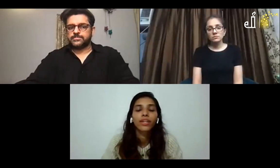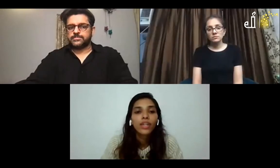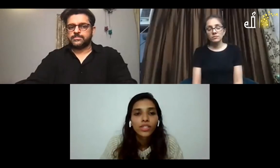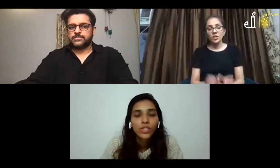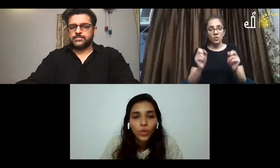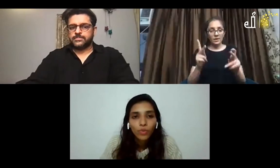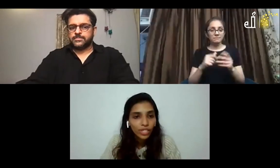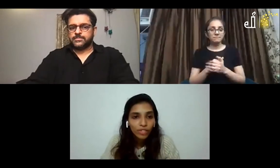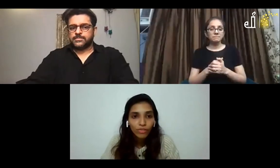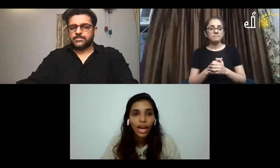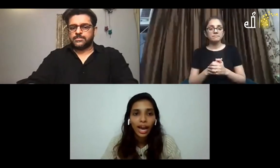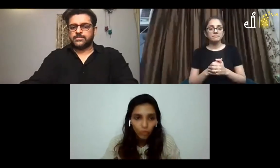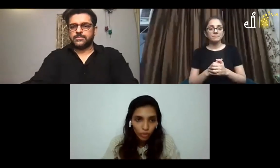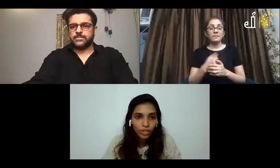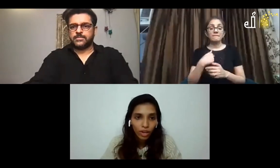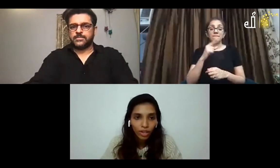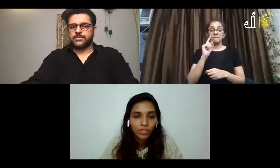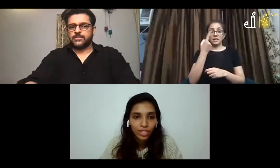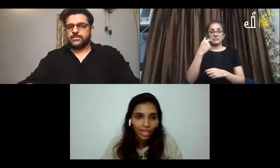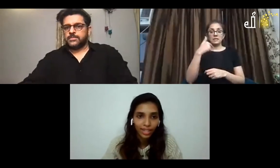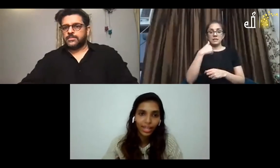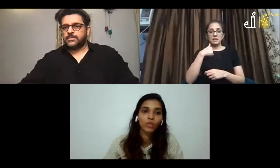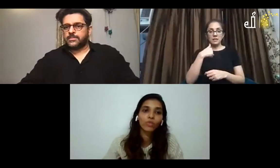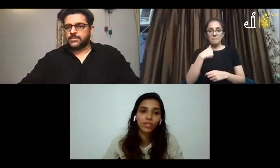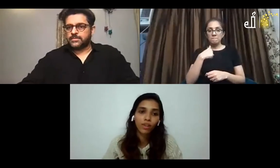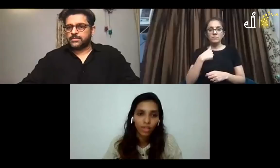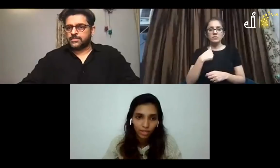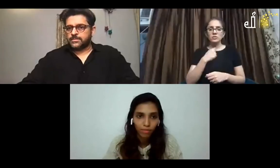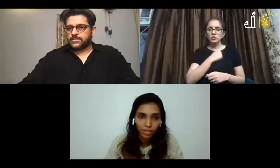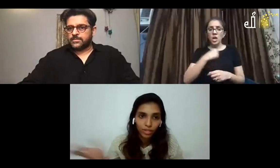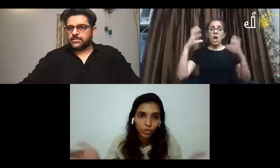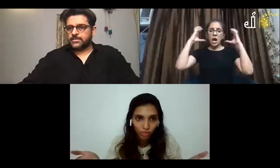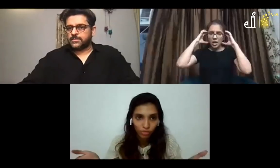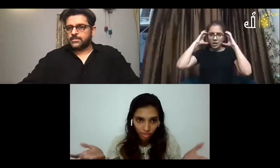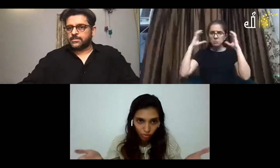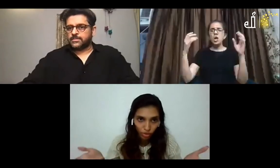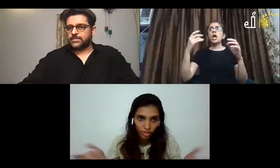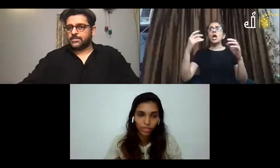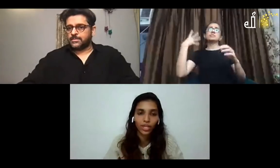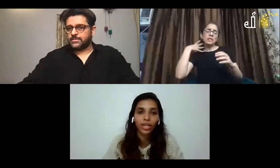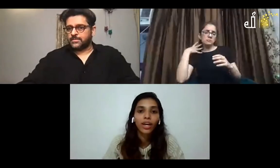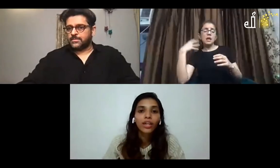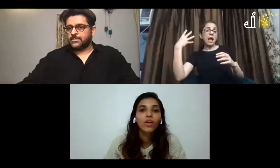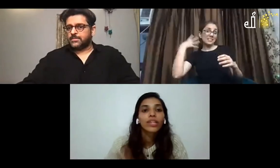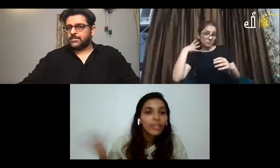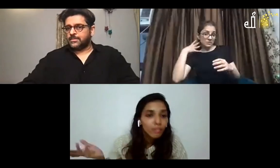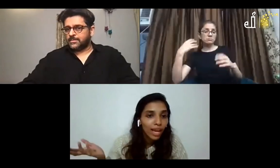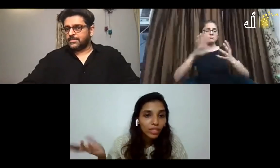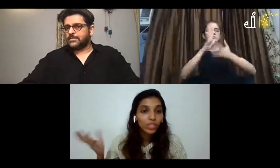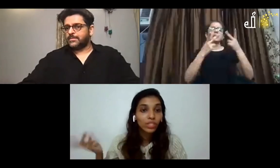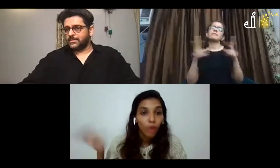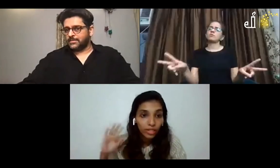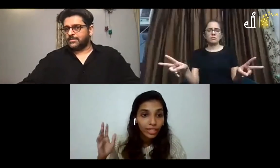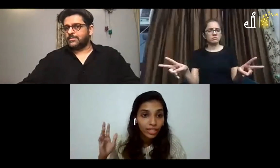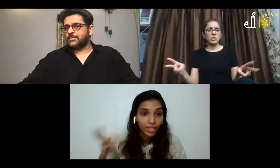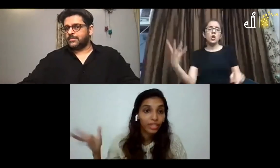Okay. So, first of all, I want you all to see sign language and cochlear implant as two different components. Okay. Cochlear implant